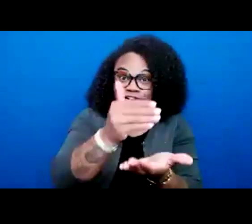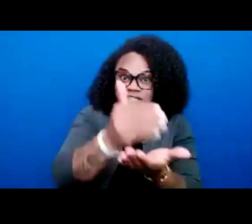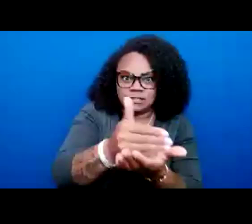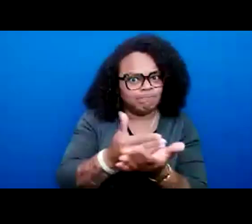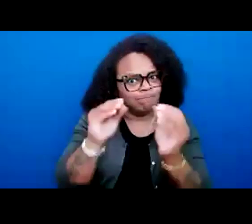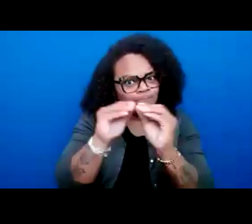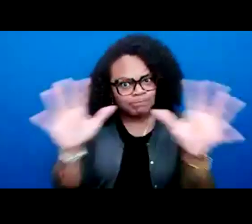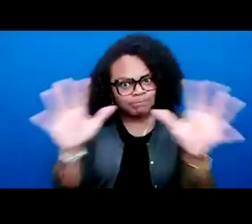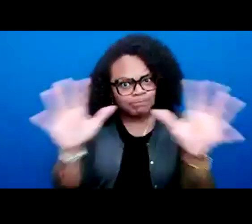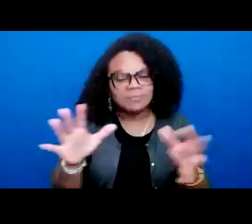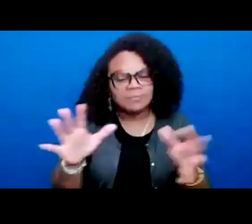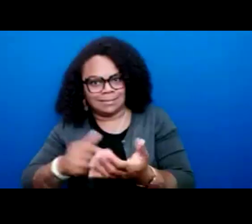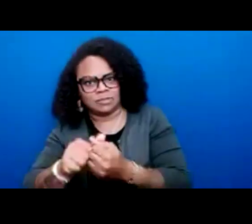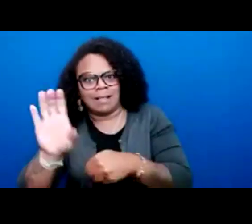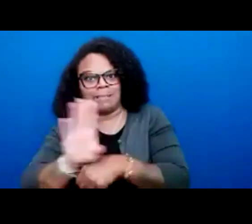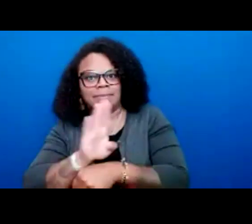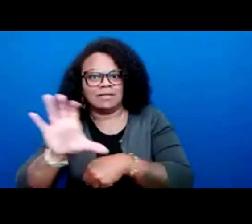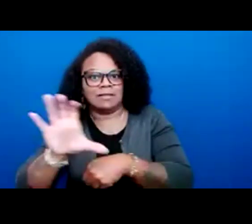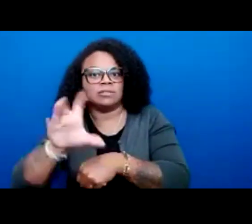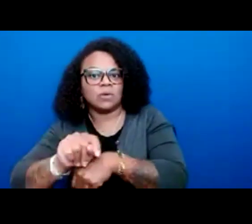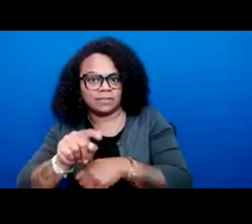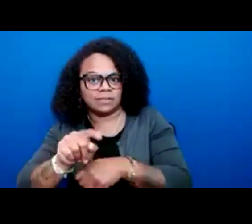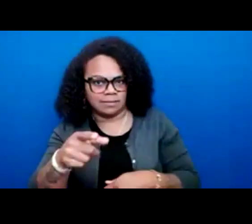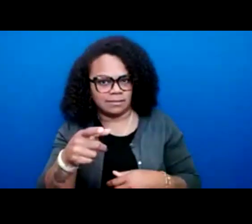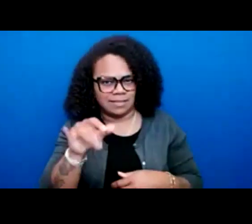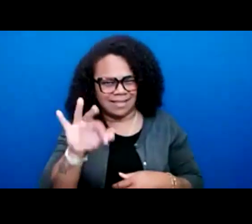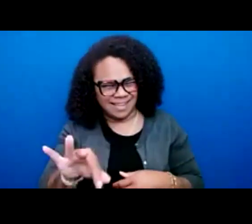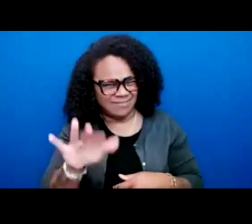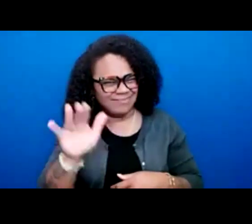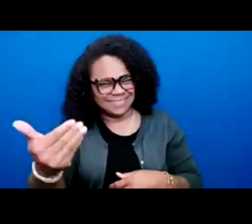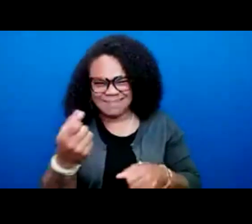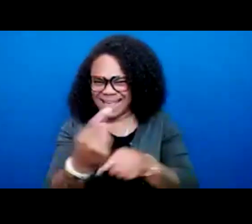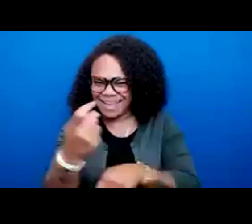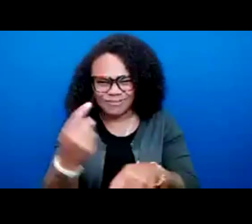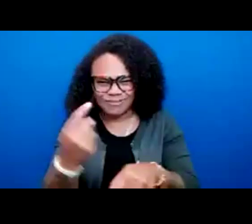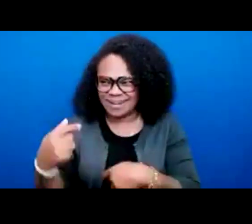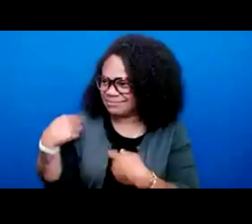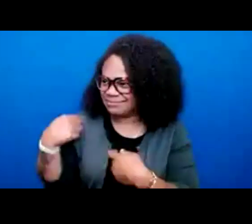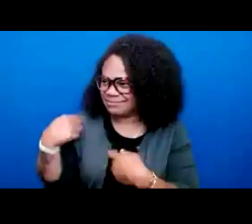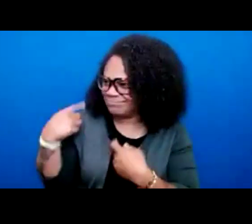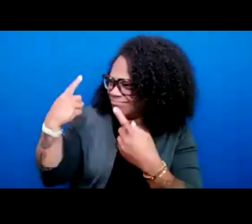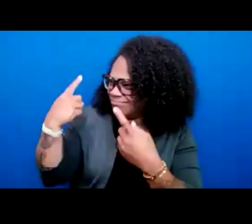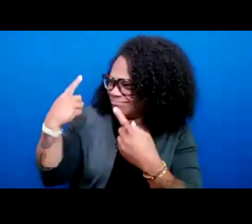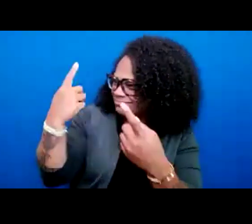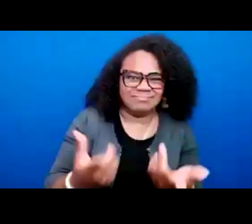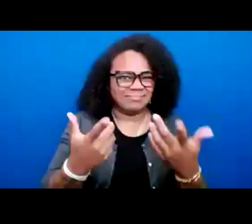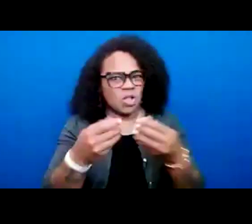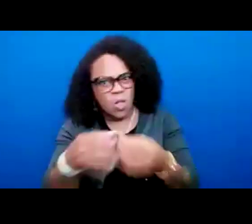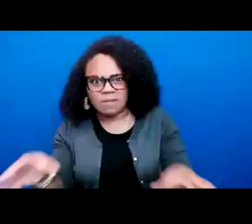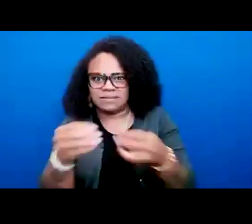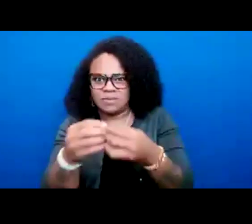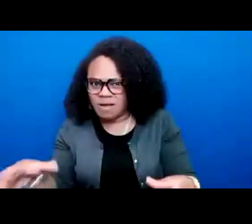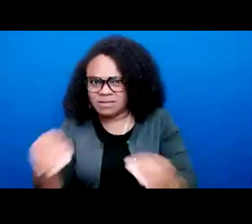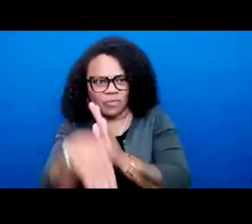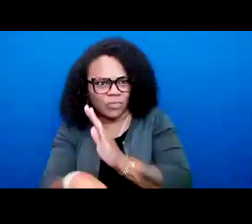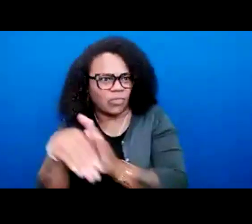what it is you're doing if you're always finding yourself in a loss and not necessarily for profit. Next